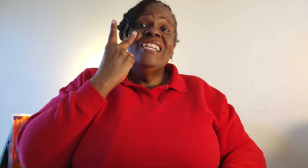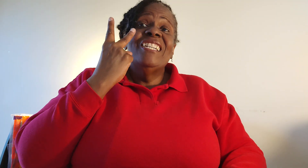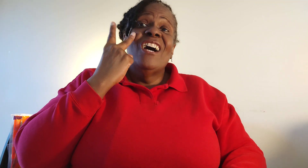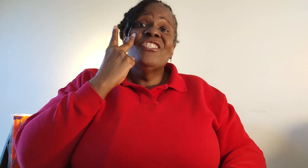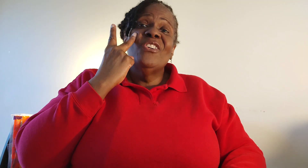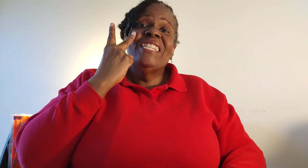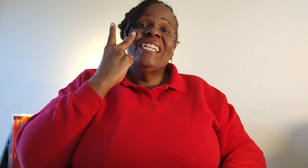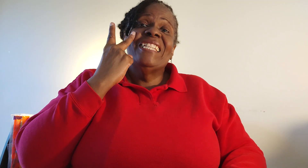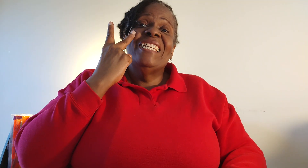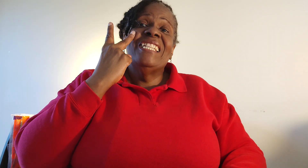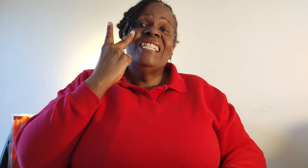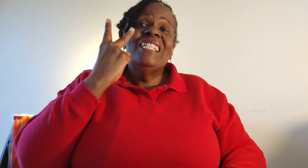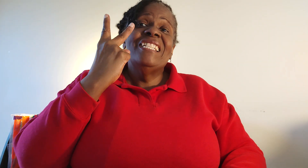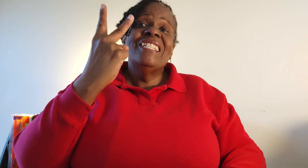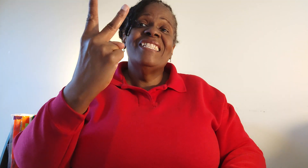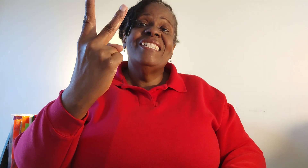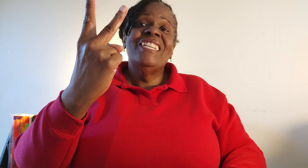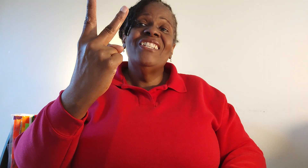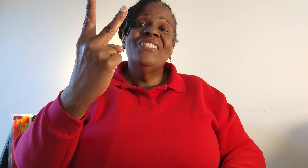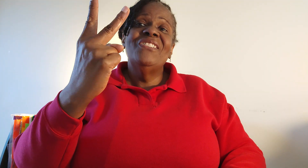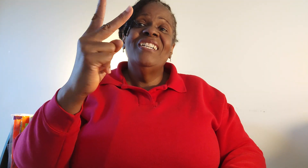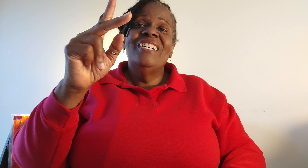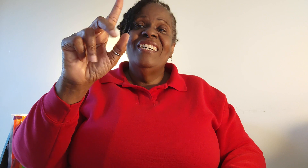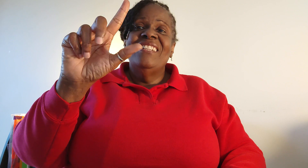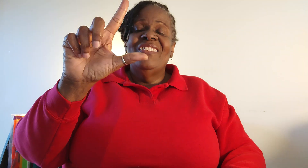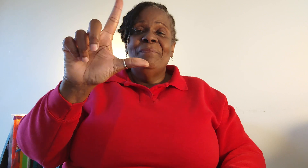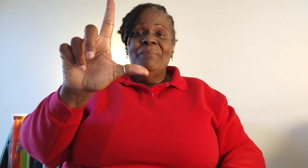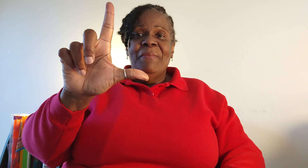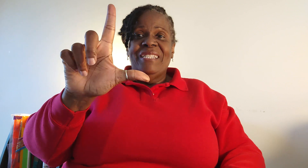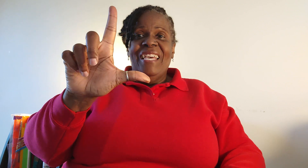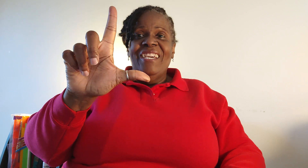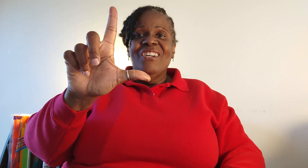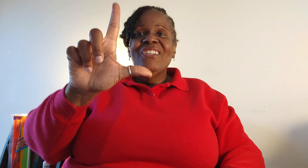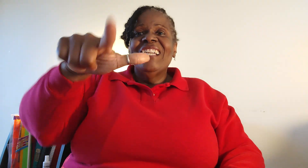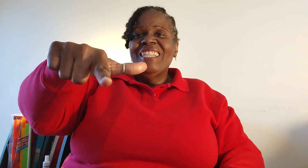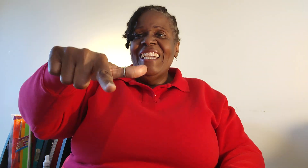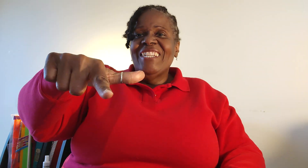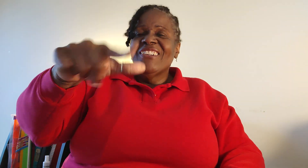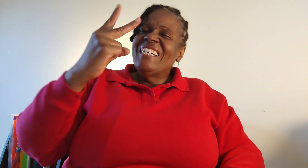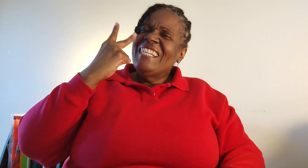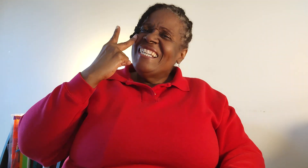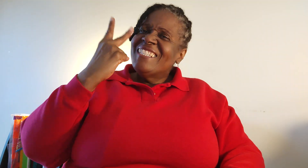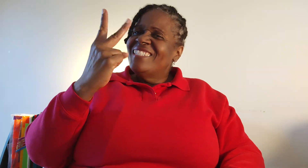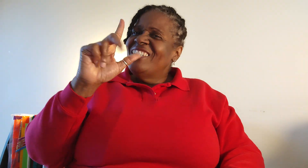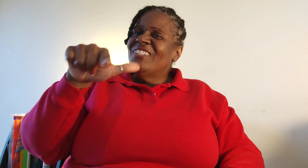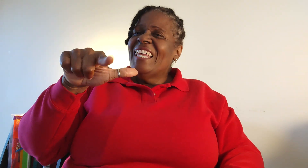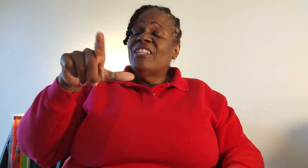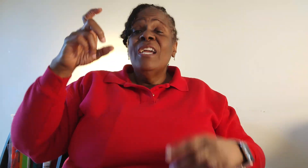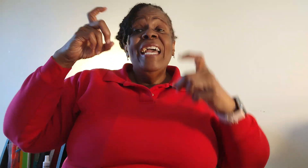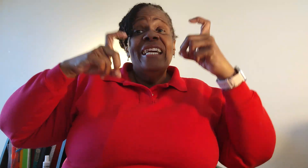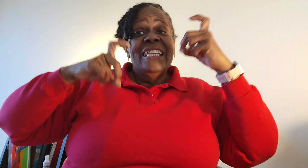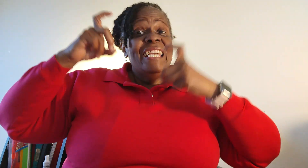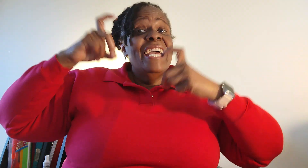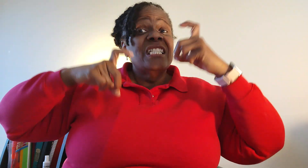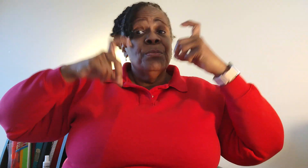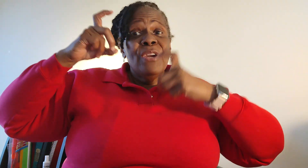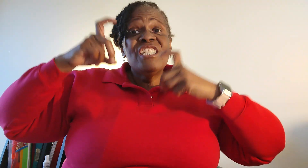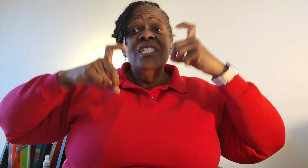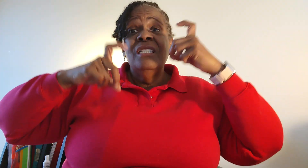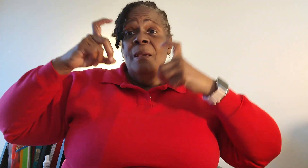I'll show you that again. See you, then make the L, later. See you later. And expression